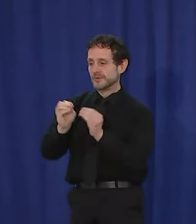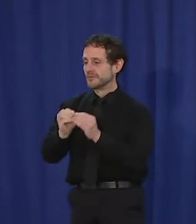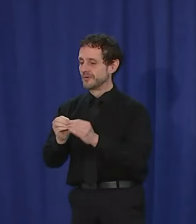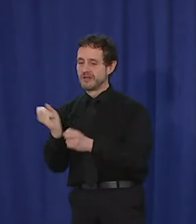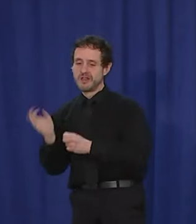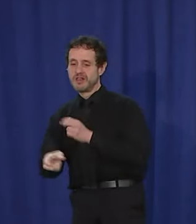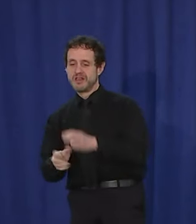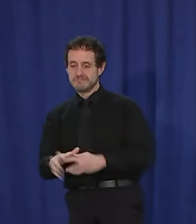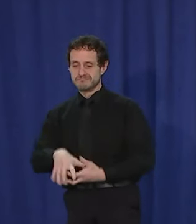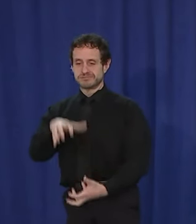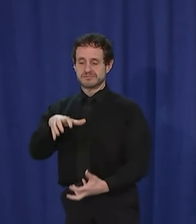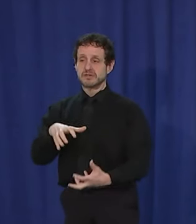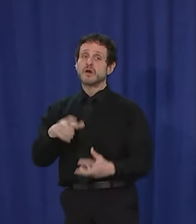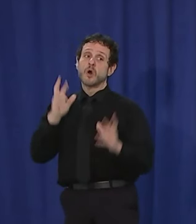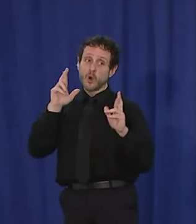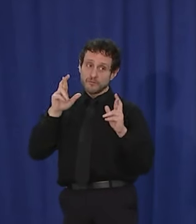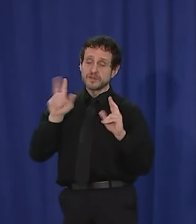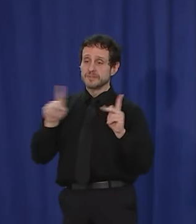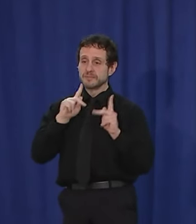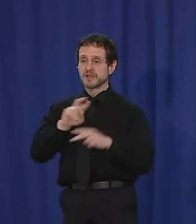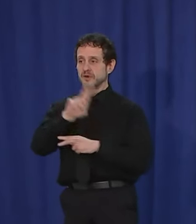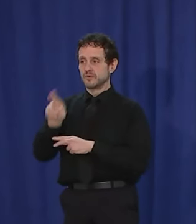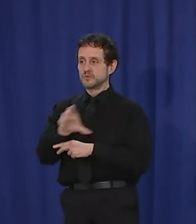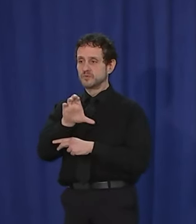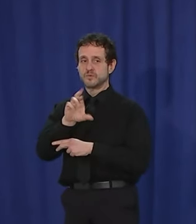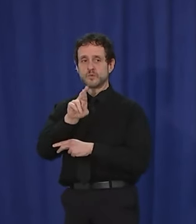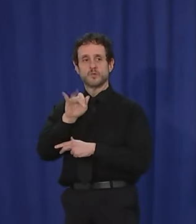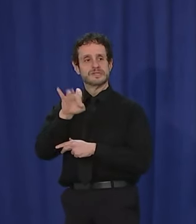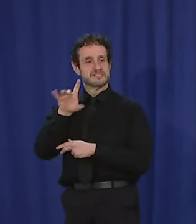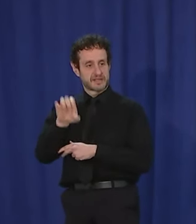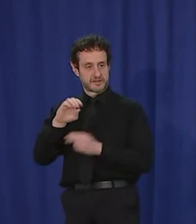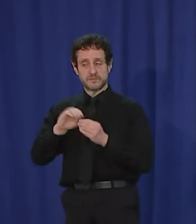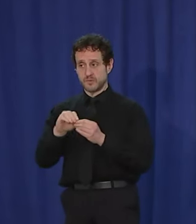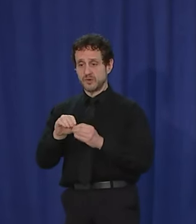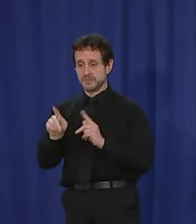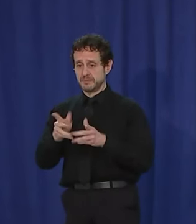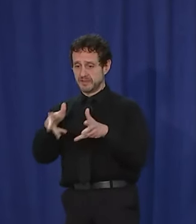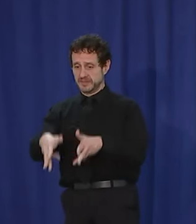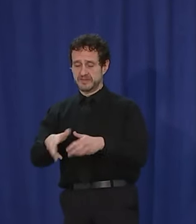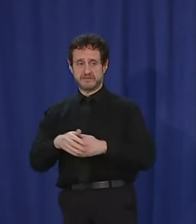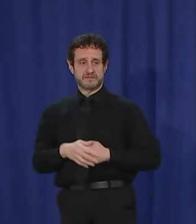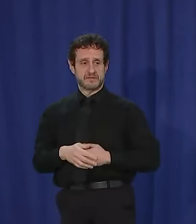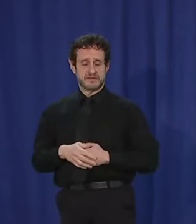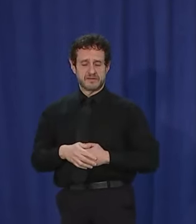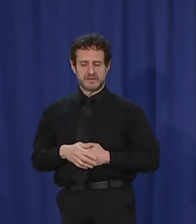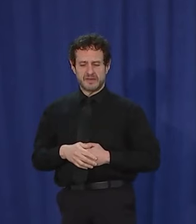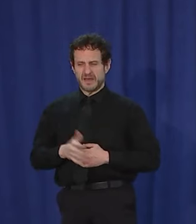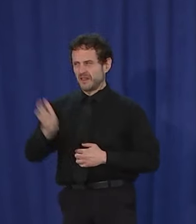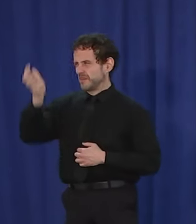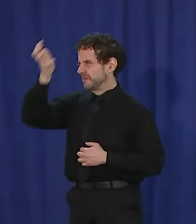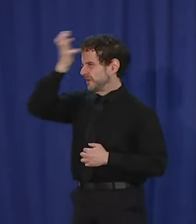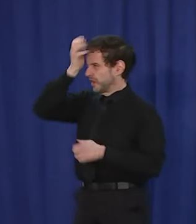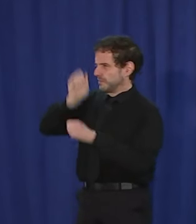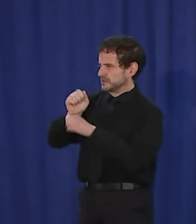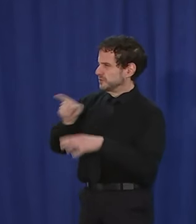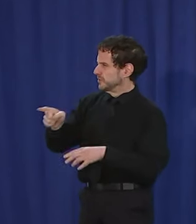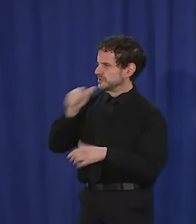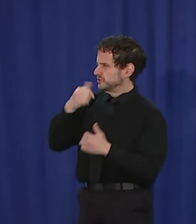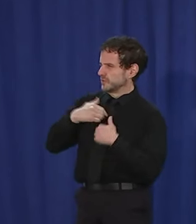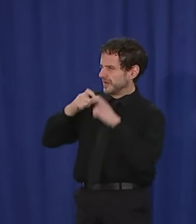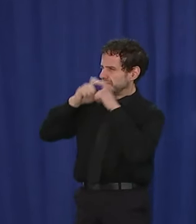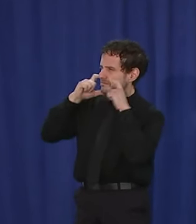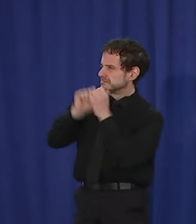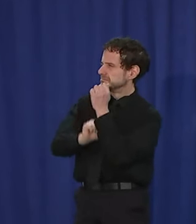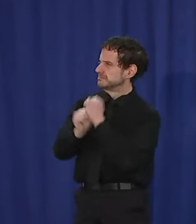and hopefully recycling that people are putting out on the curb. I'm not aware that the sanitation workers aren't being equipped, so